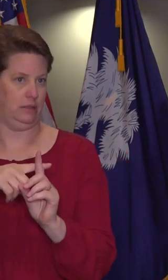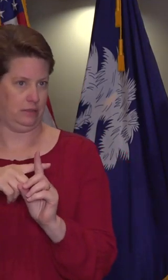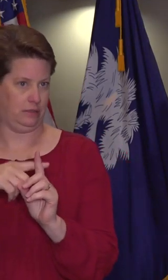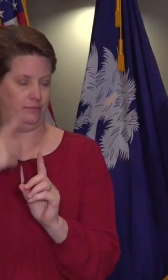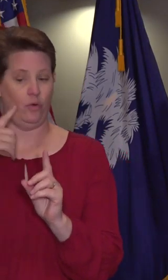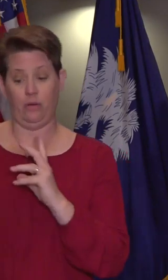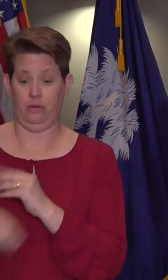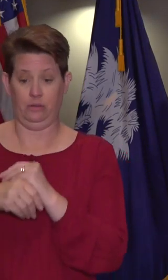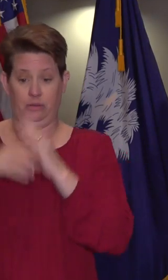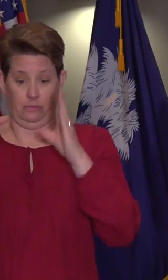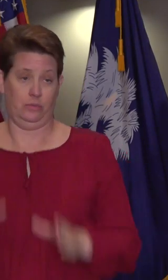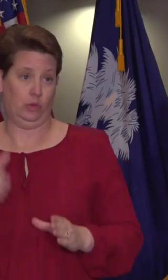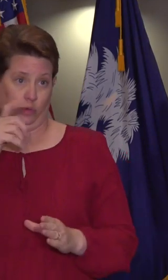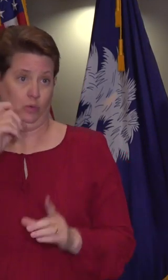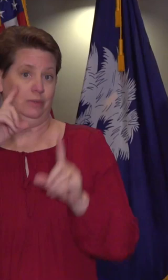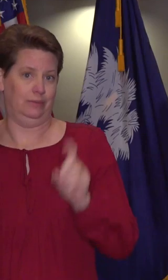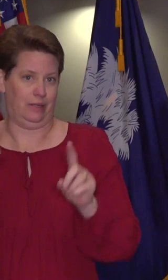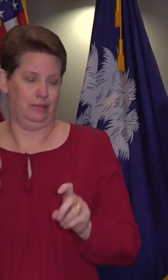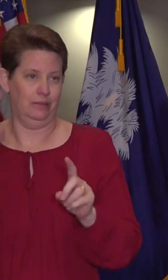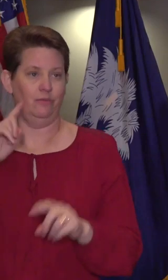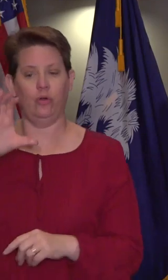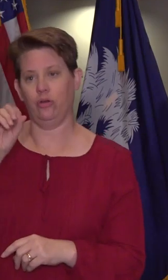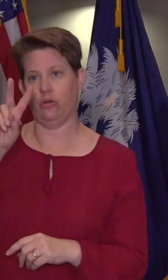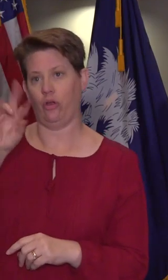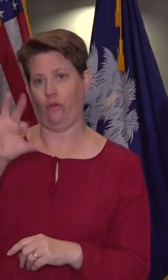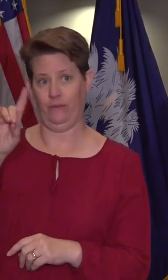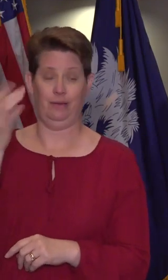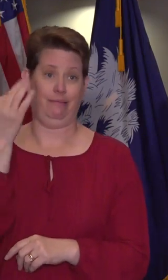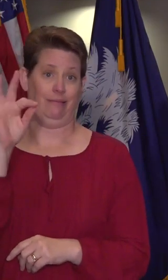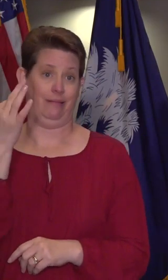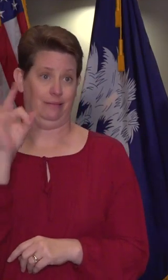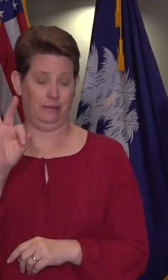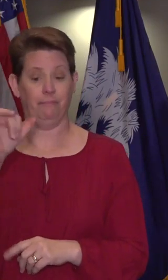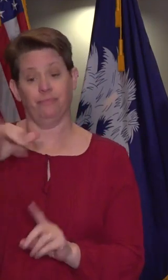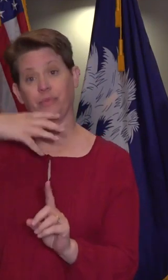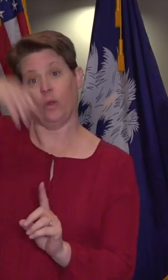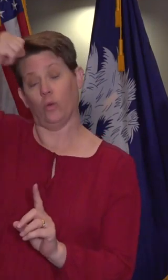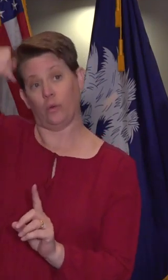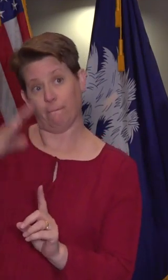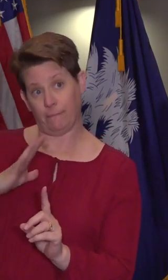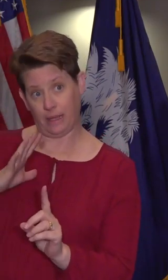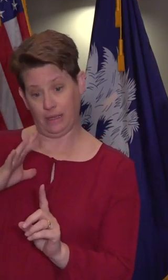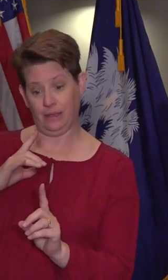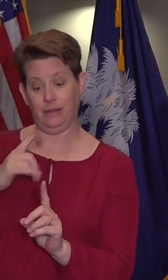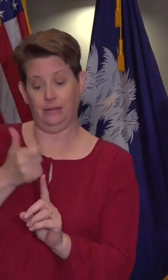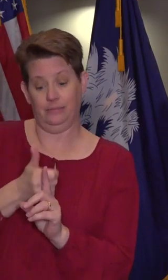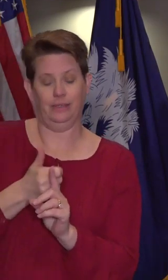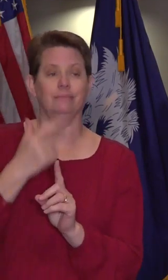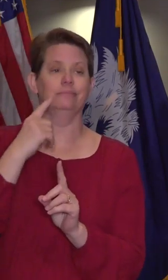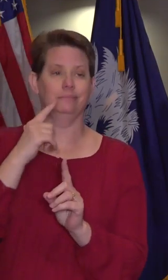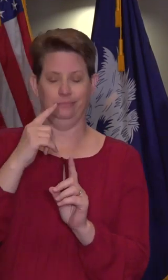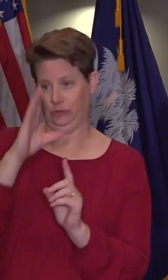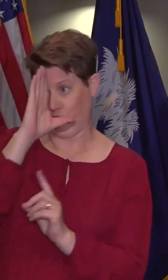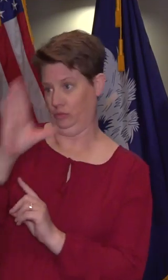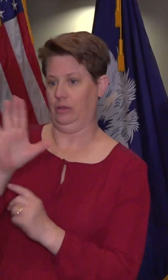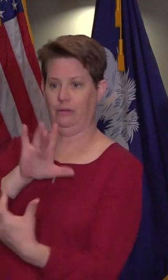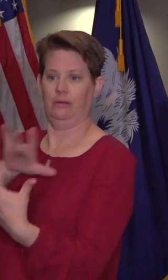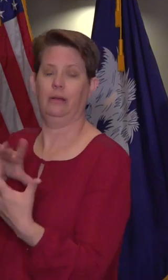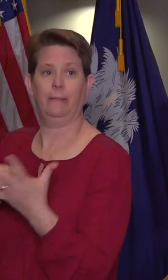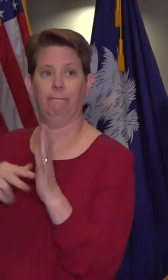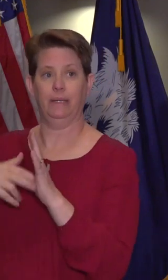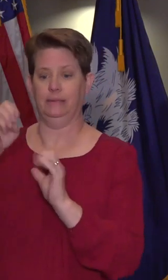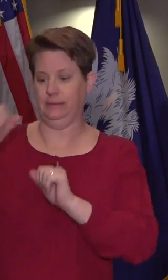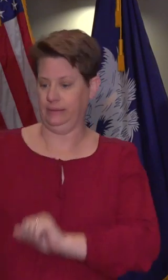was tested for the novel coronavirus COVID-19. The older man is a direct contact, meaning he had close